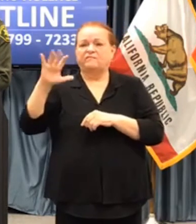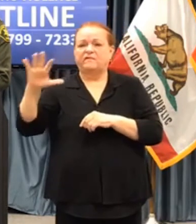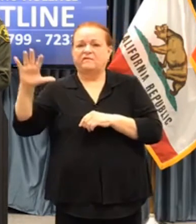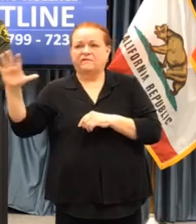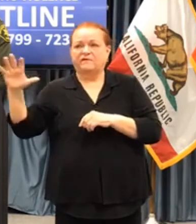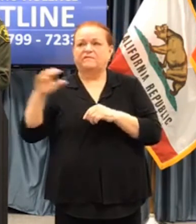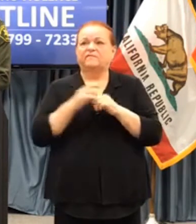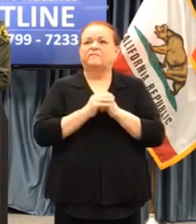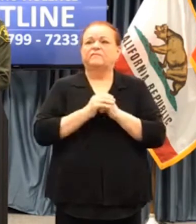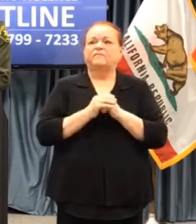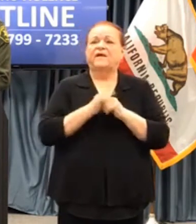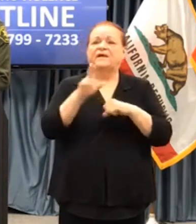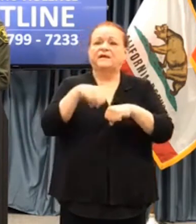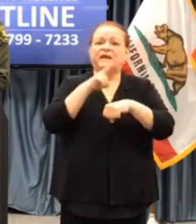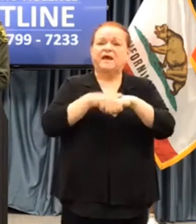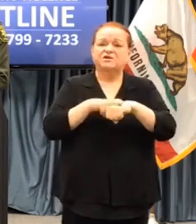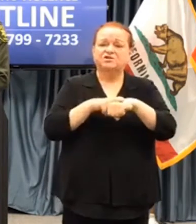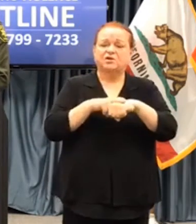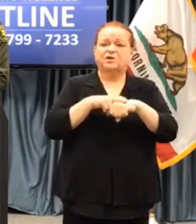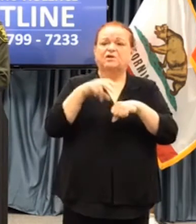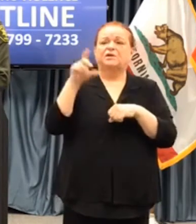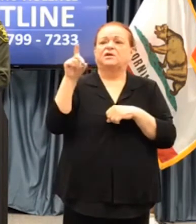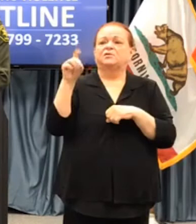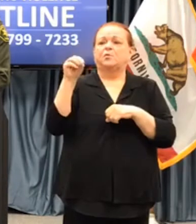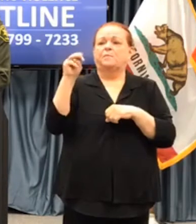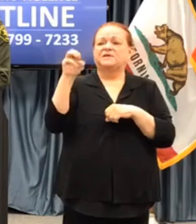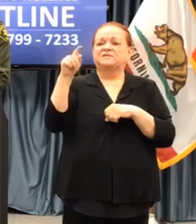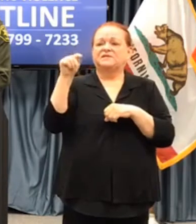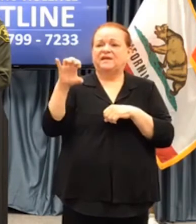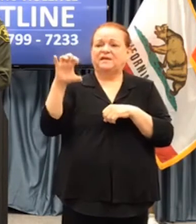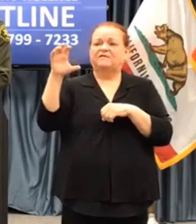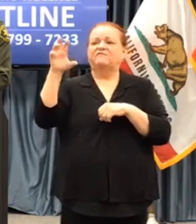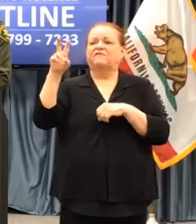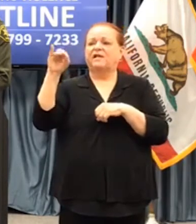800-451-5155. The National Domestic Violence Hotline,